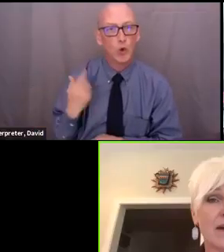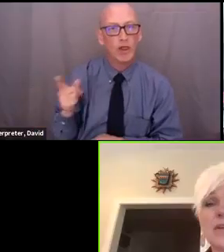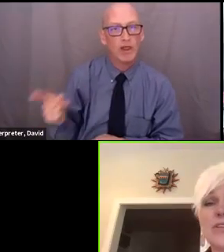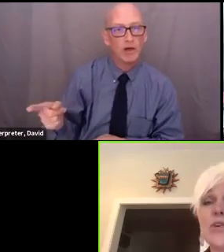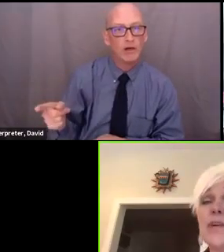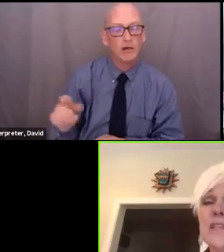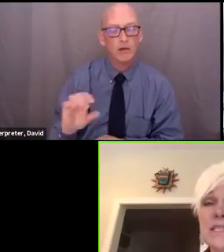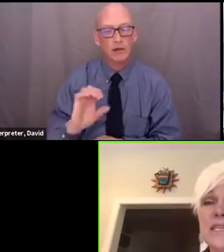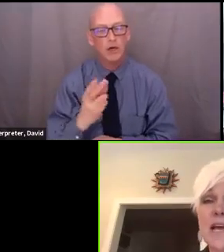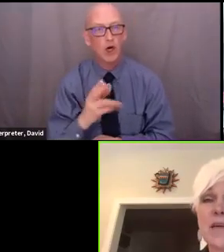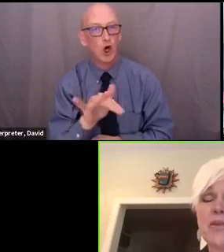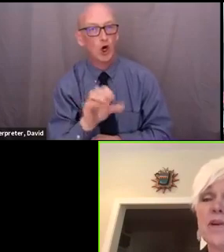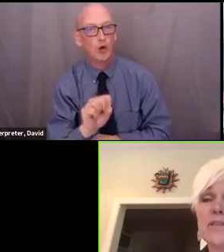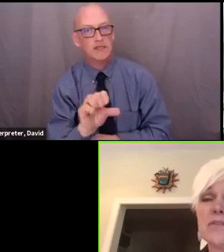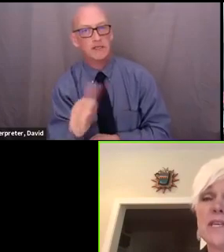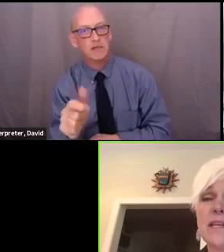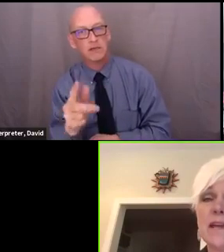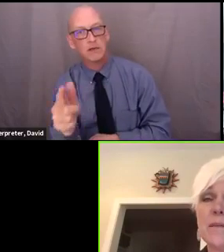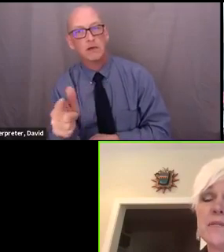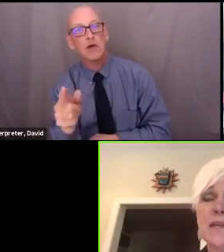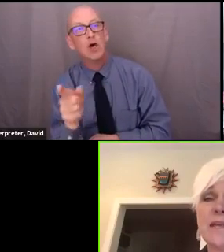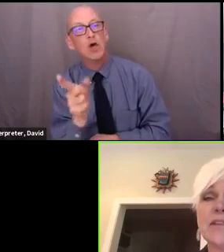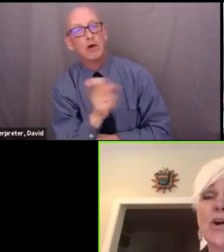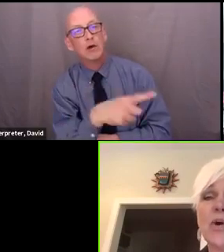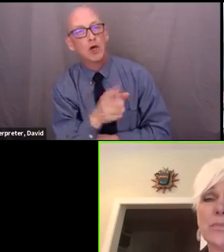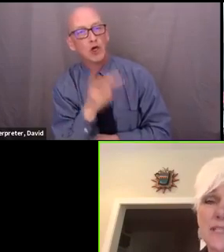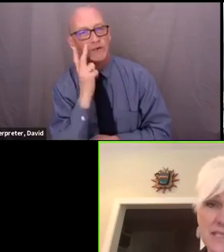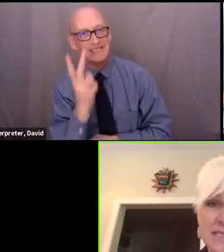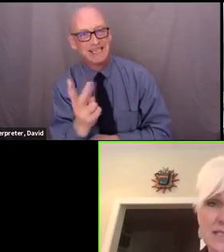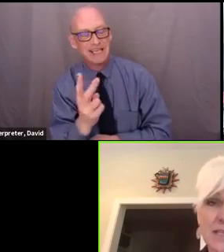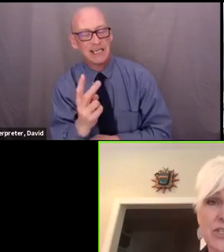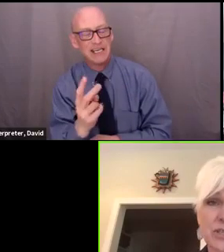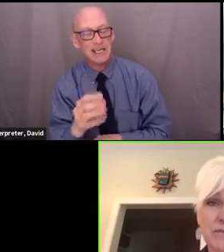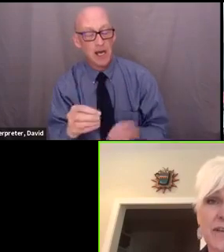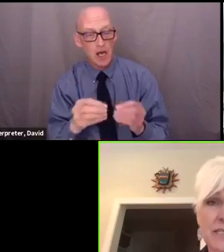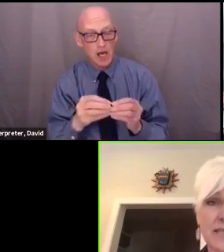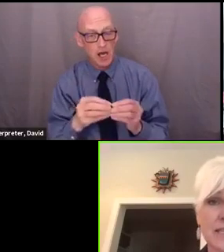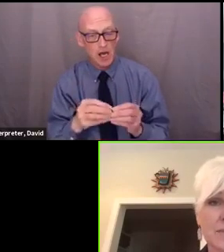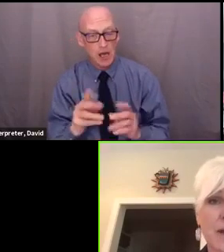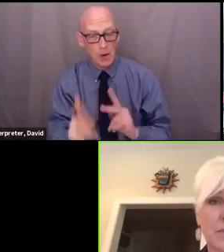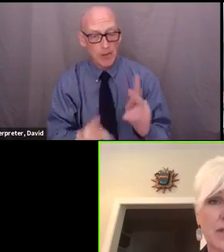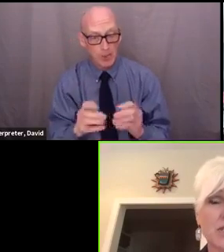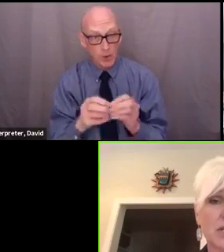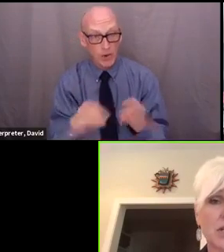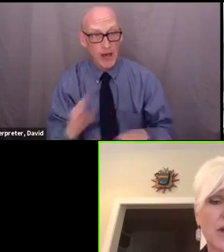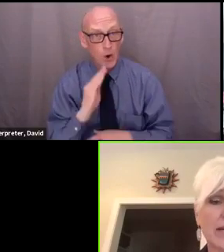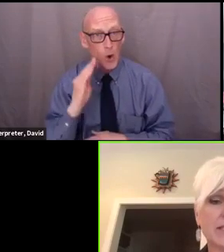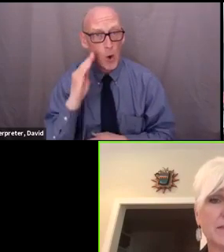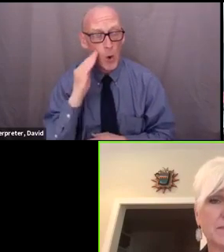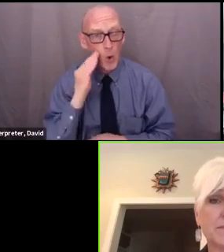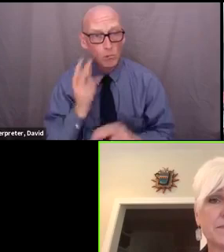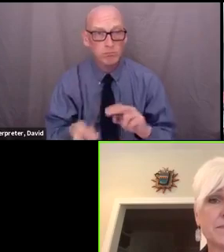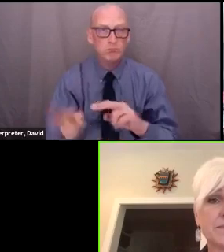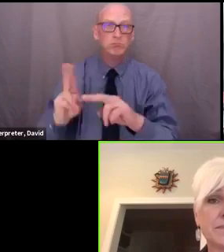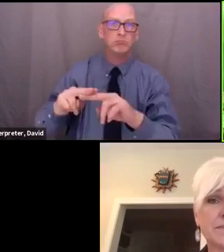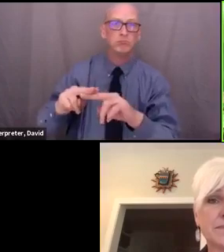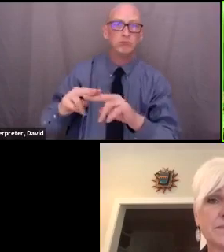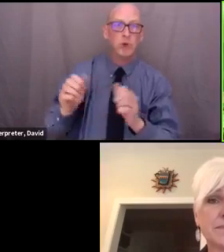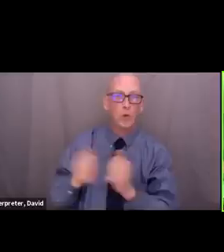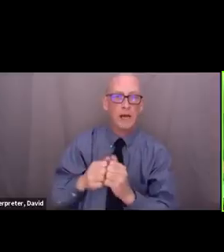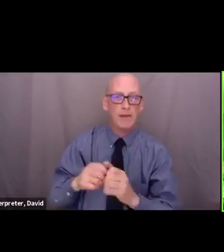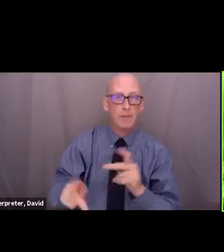And during this time, you've also seen an uptick in the homelessness issue facing this population, correct?